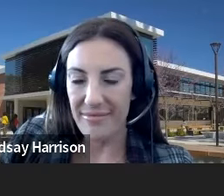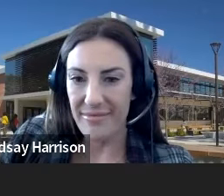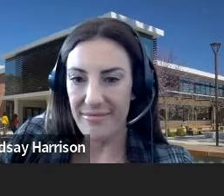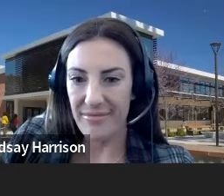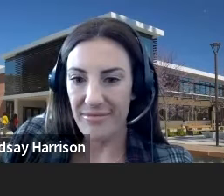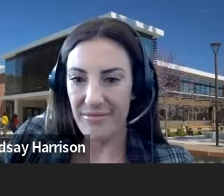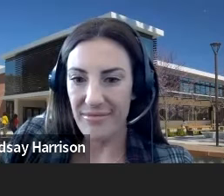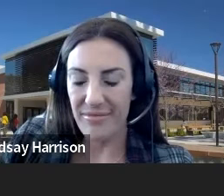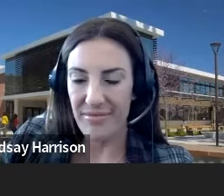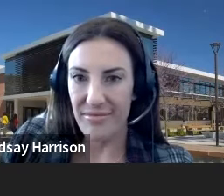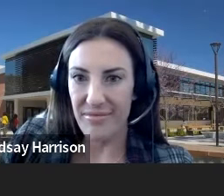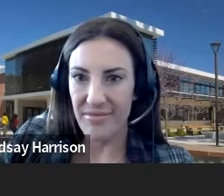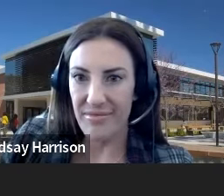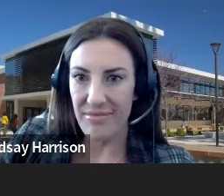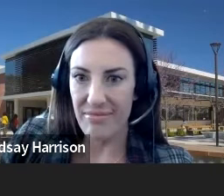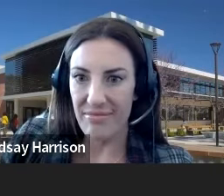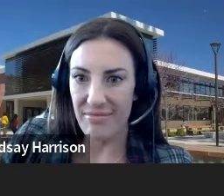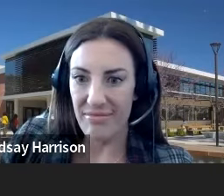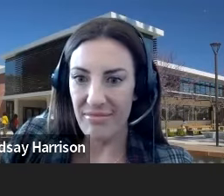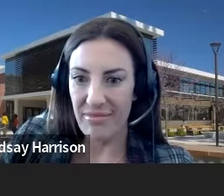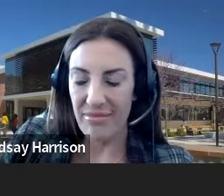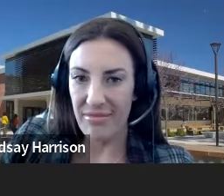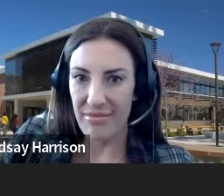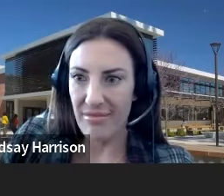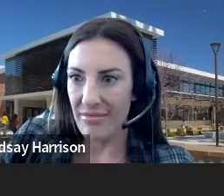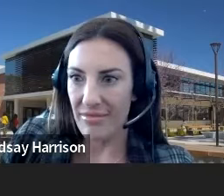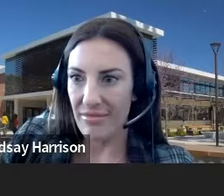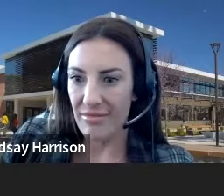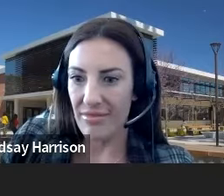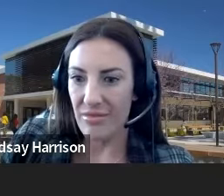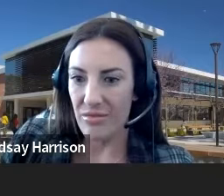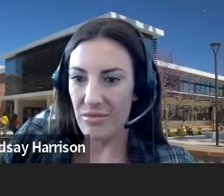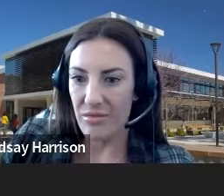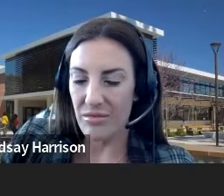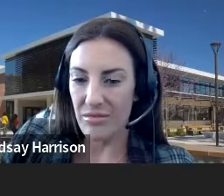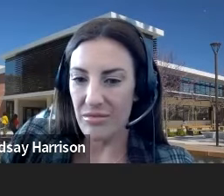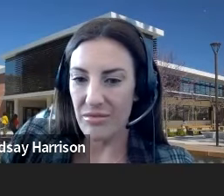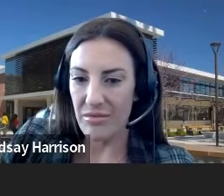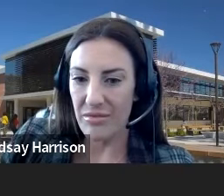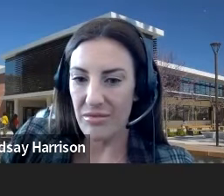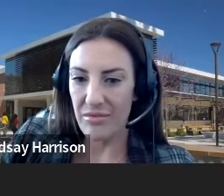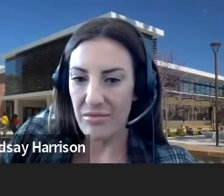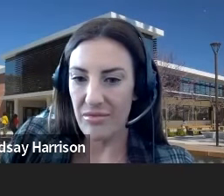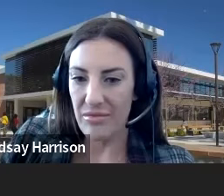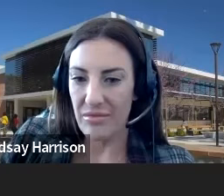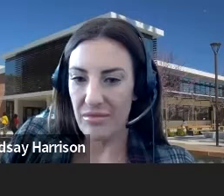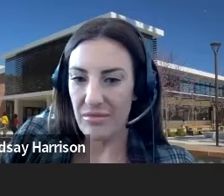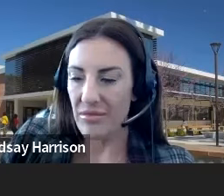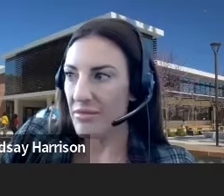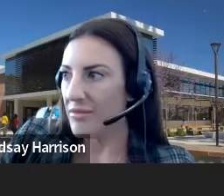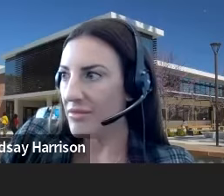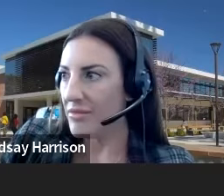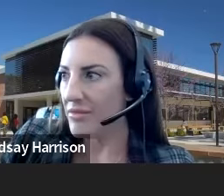really comfortable working together and can have a fun time at it. So it's really been a good experience for